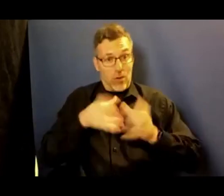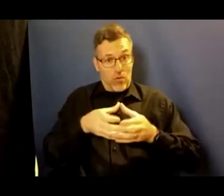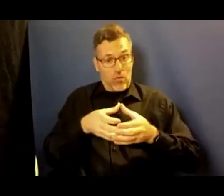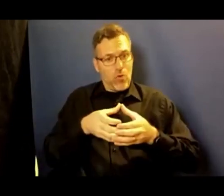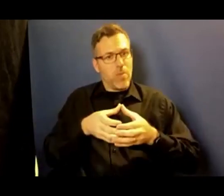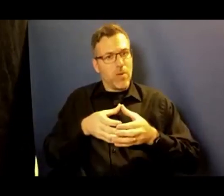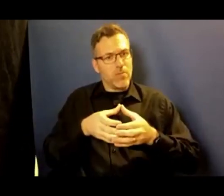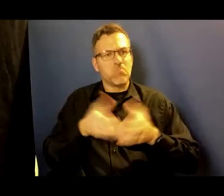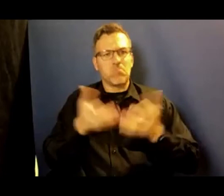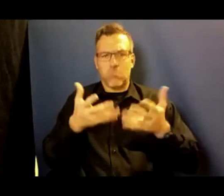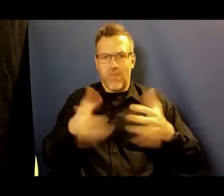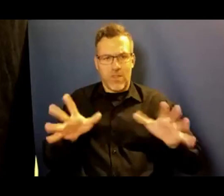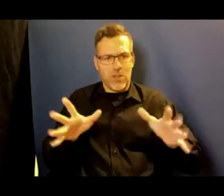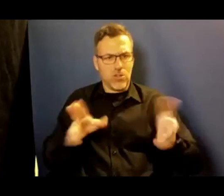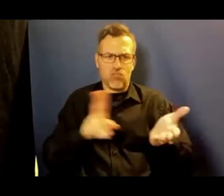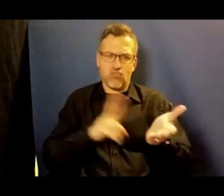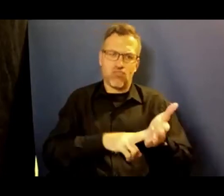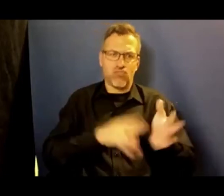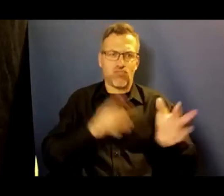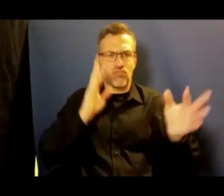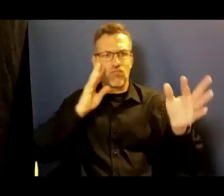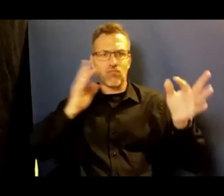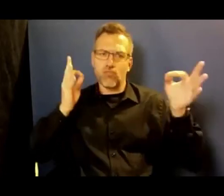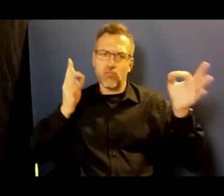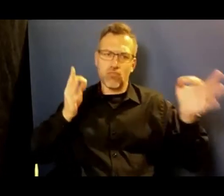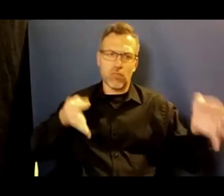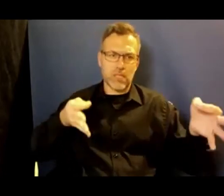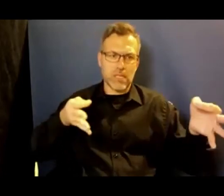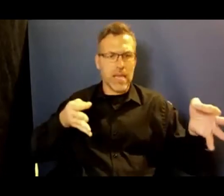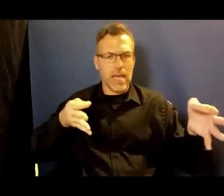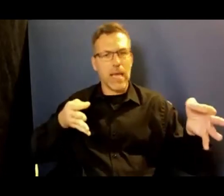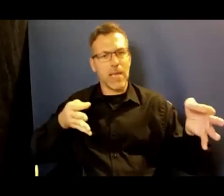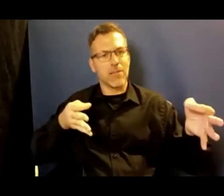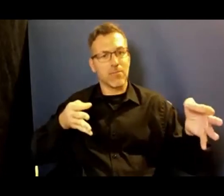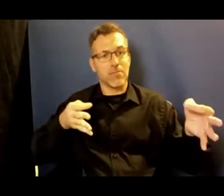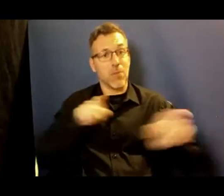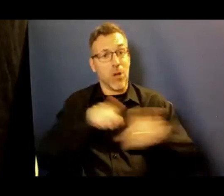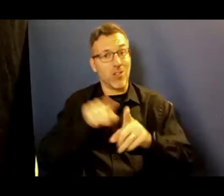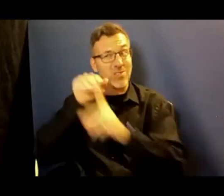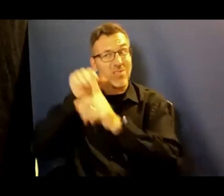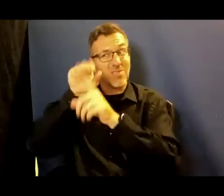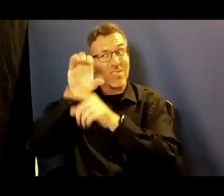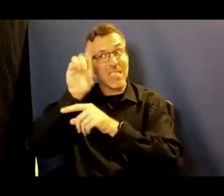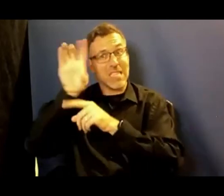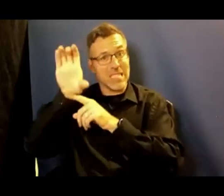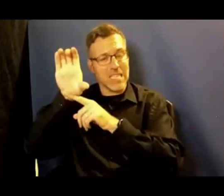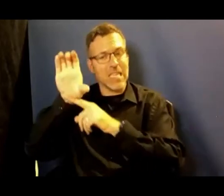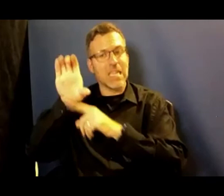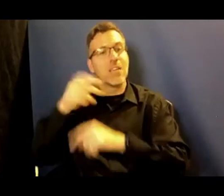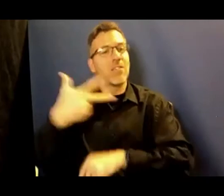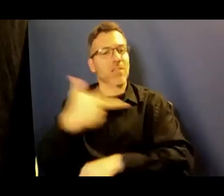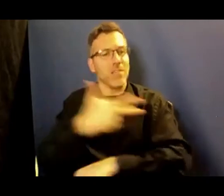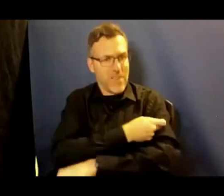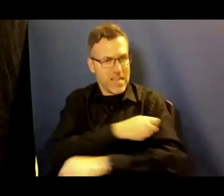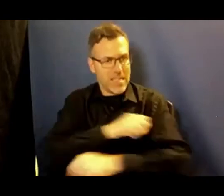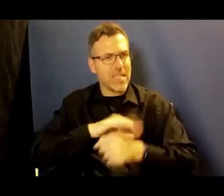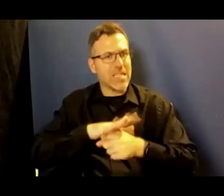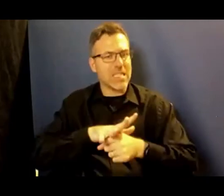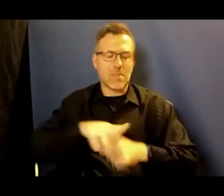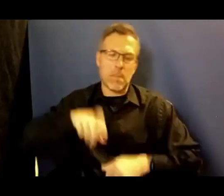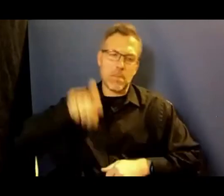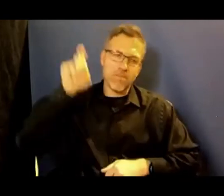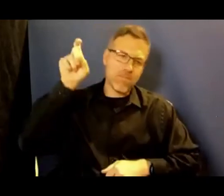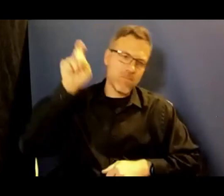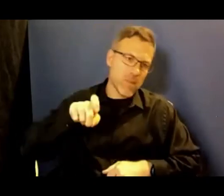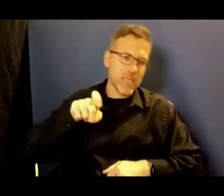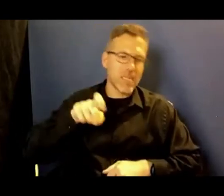and actually kind of pushed the CDC to finally to come out also that vaccines are absolutely necessary in pregnant